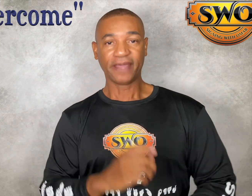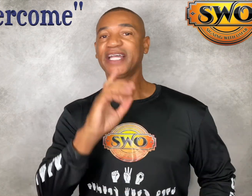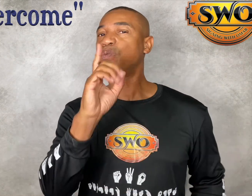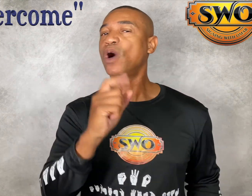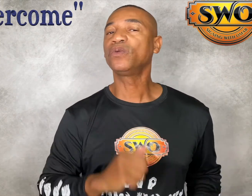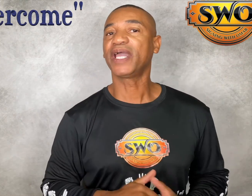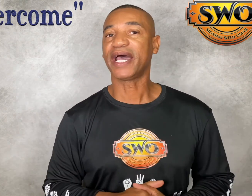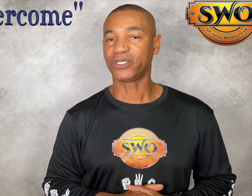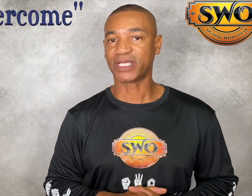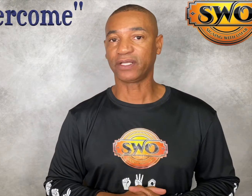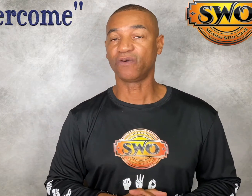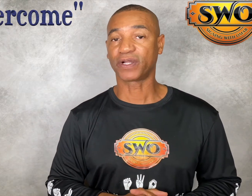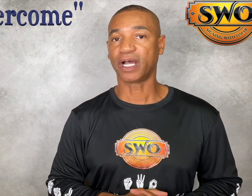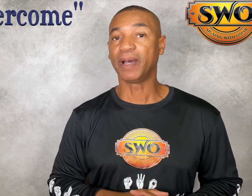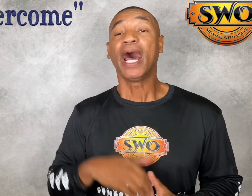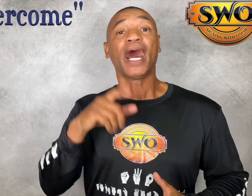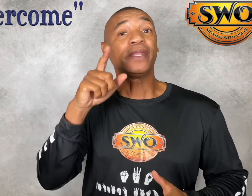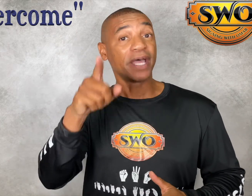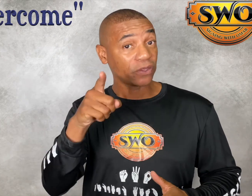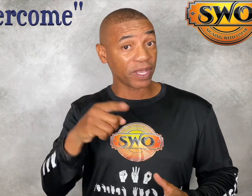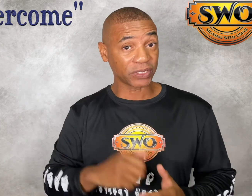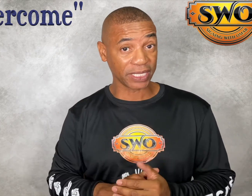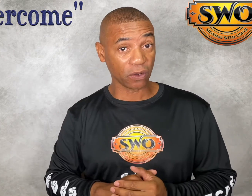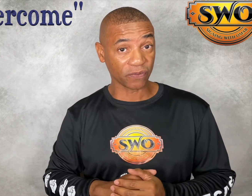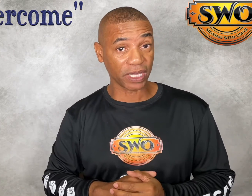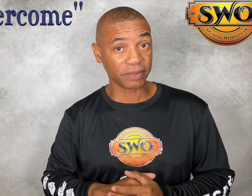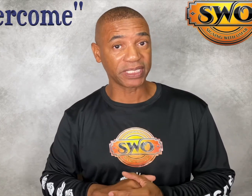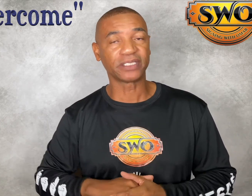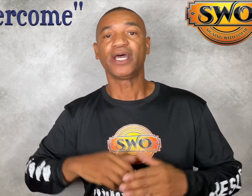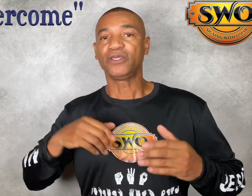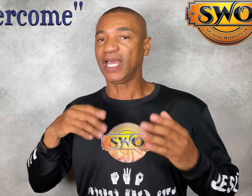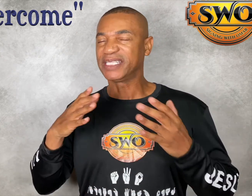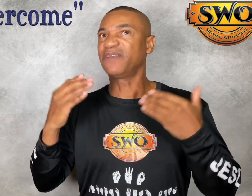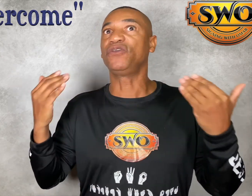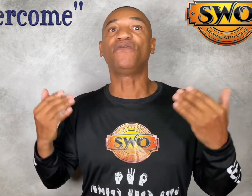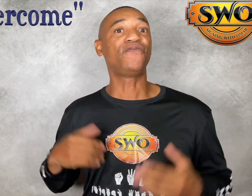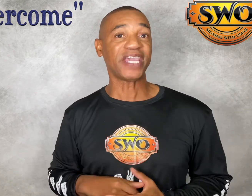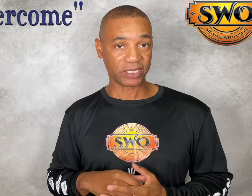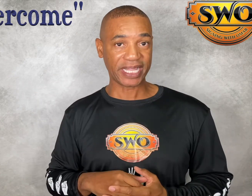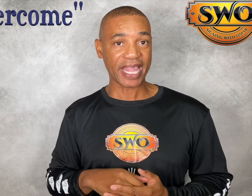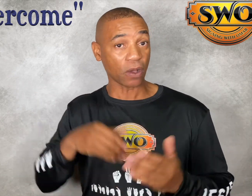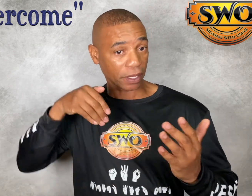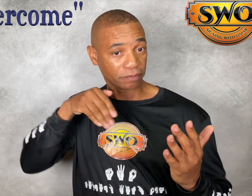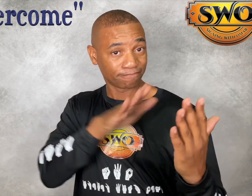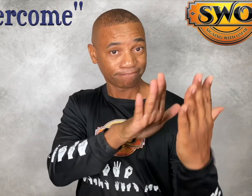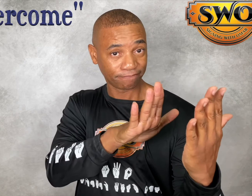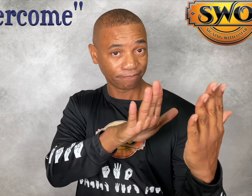That's one way how you sign overcome. Another way of signing overcome is as if you faced it head on. Let